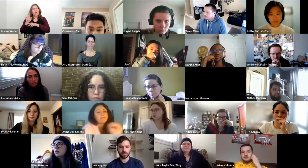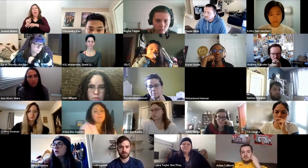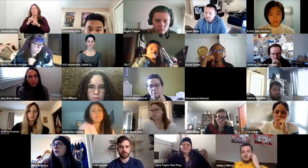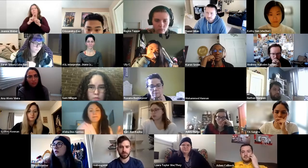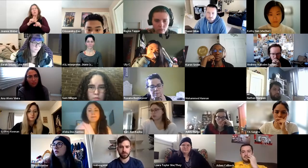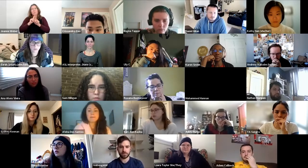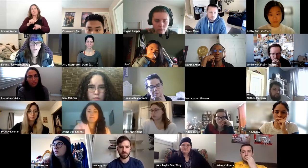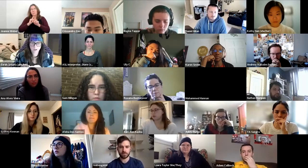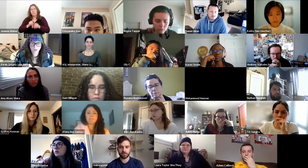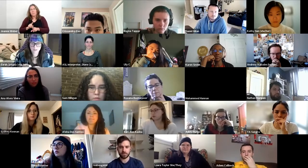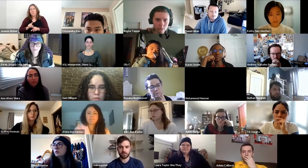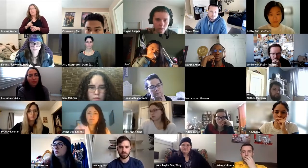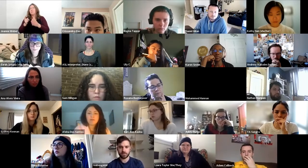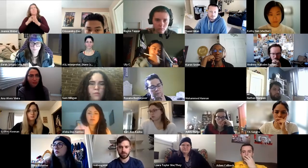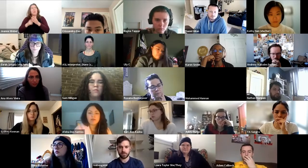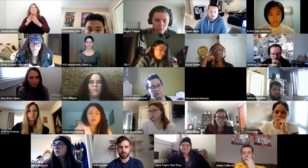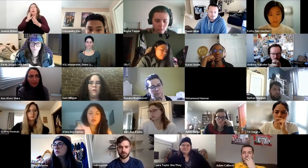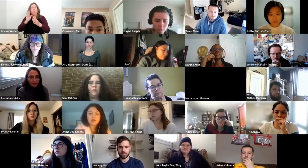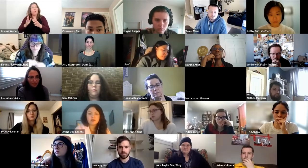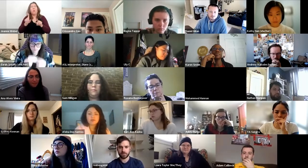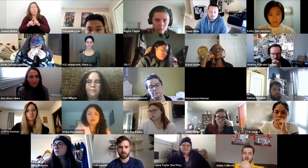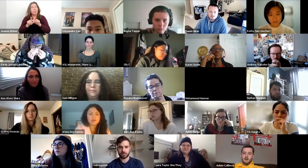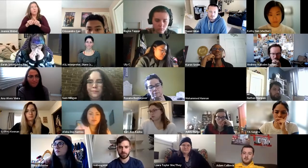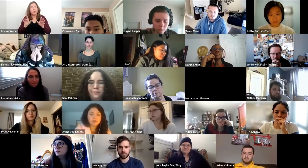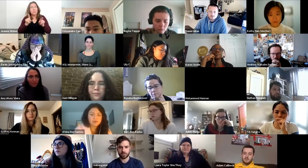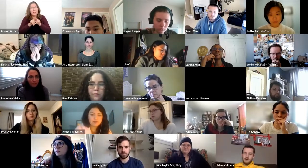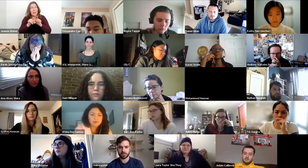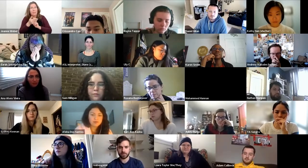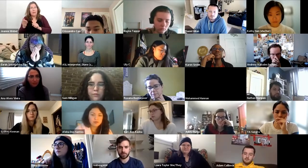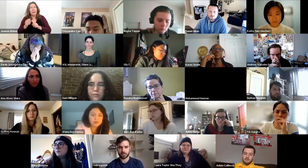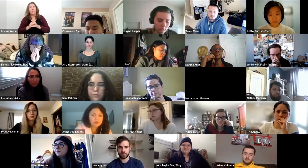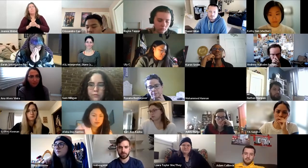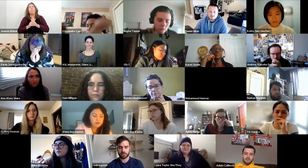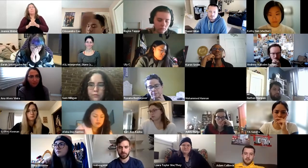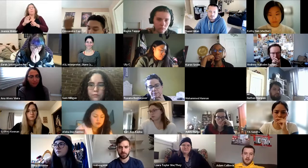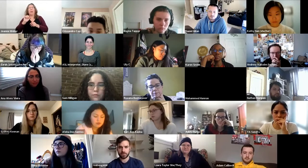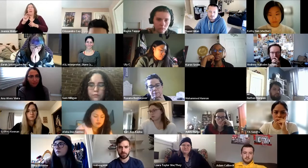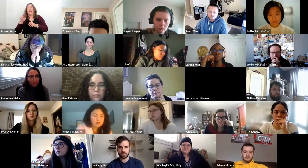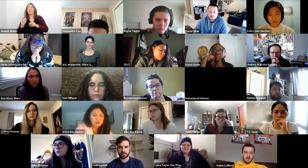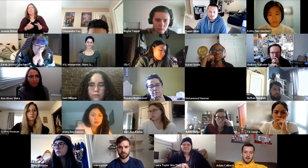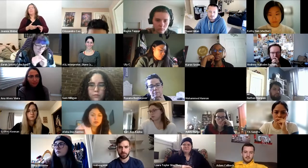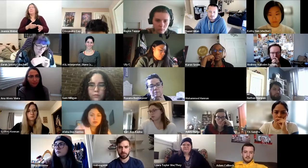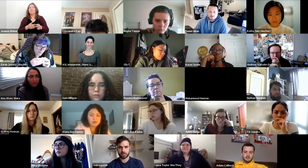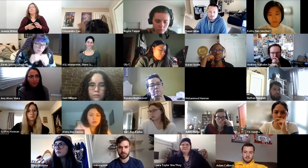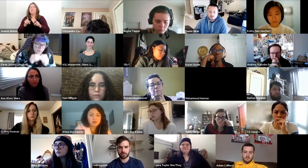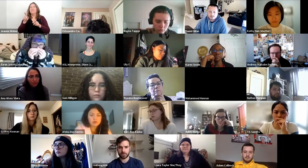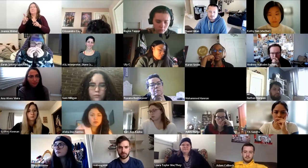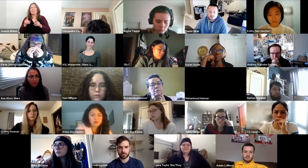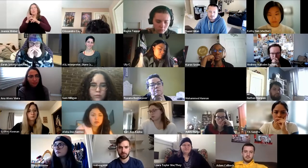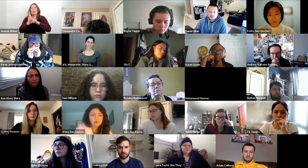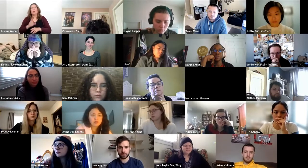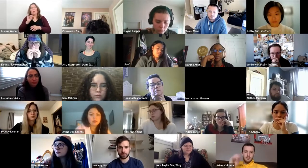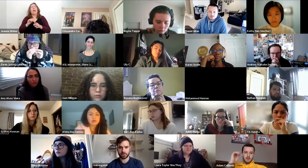on Thursdays. So today Anna is responsible for watching the chat. So she'll answer what she